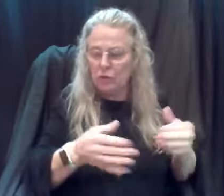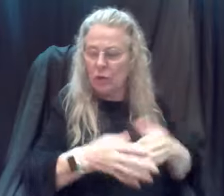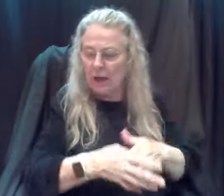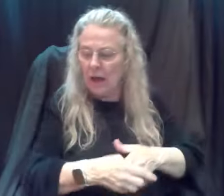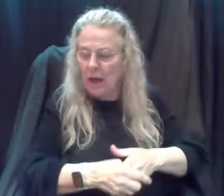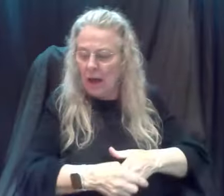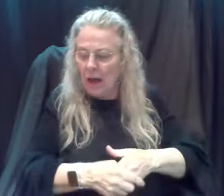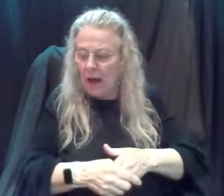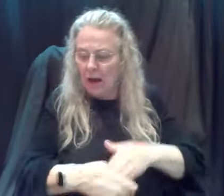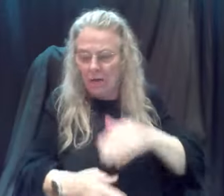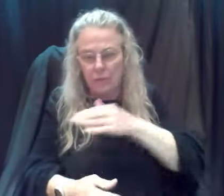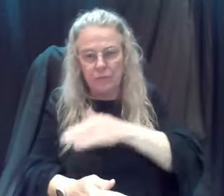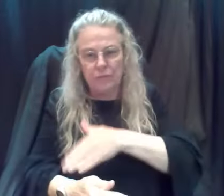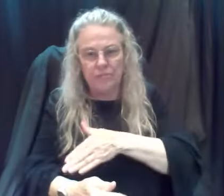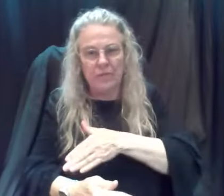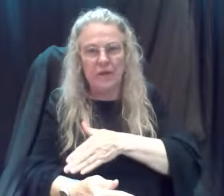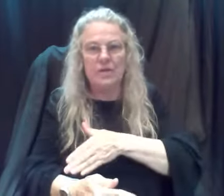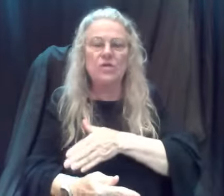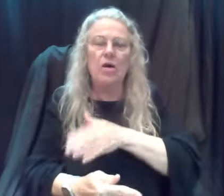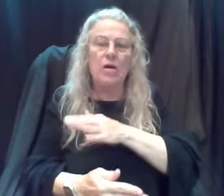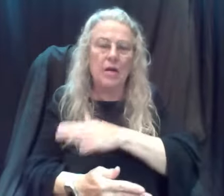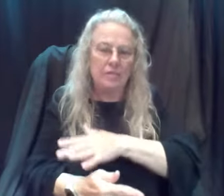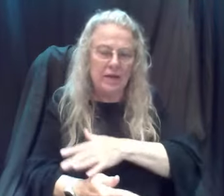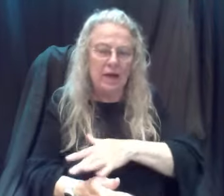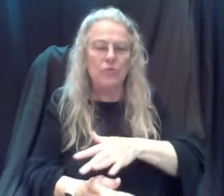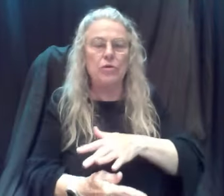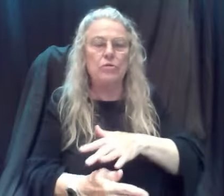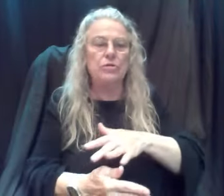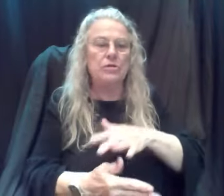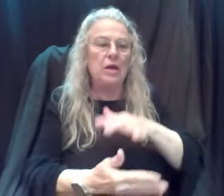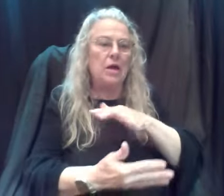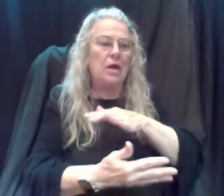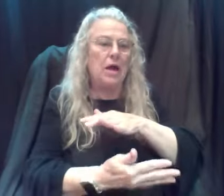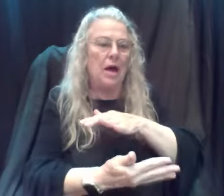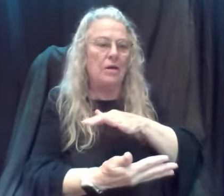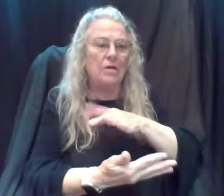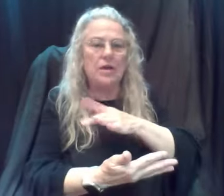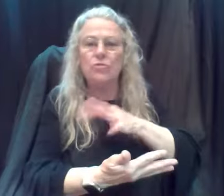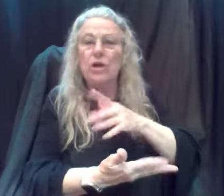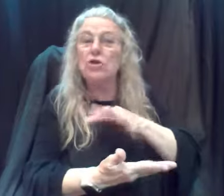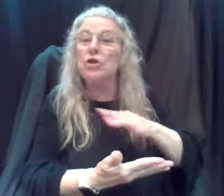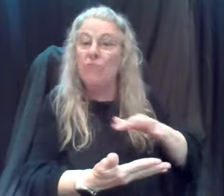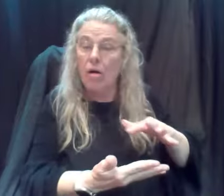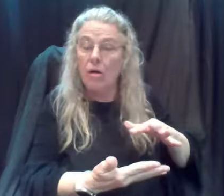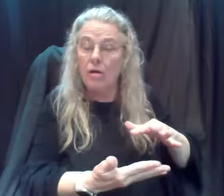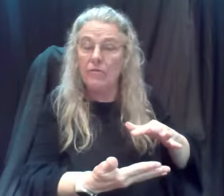the song, the introduction of all of the